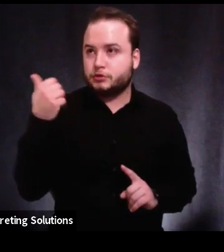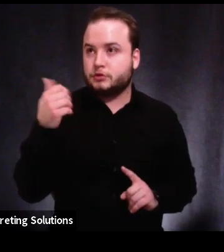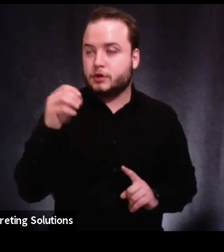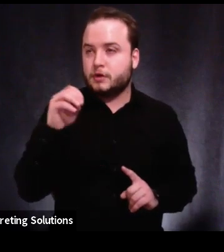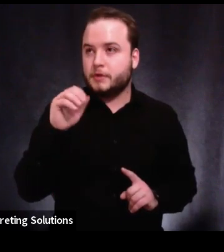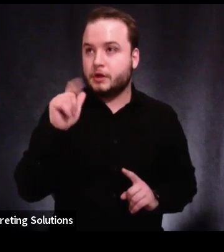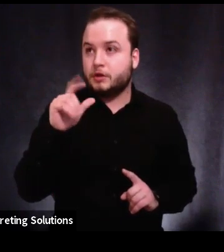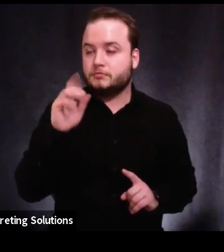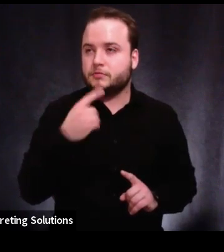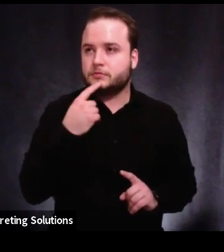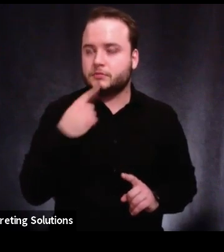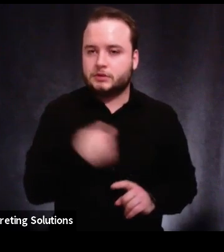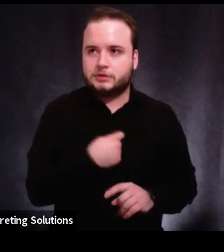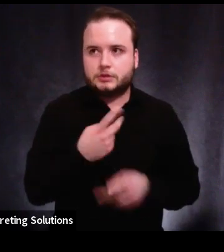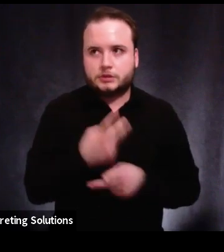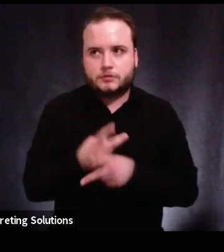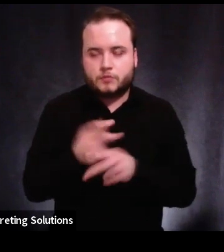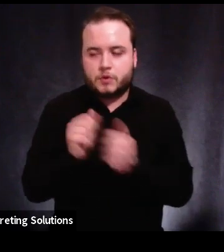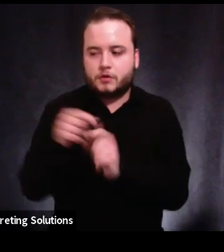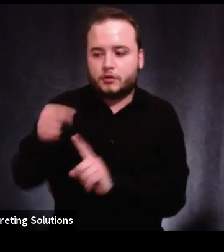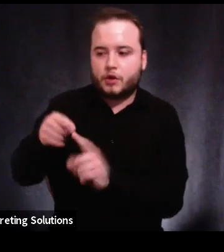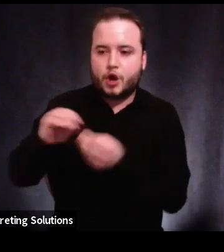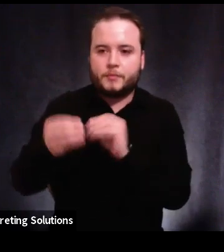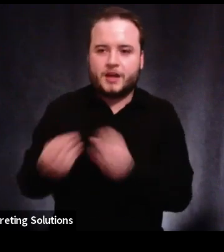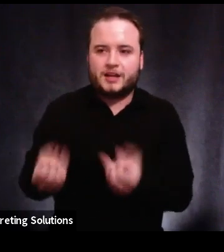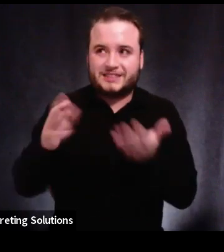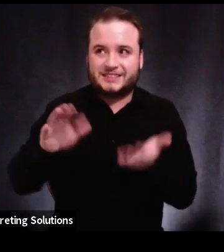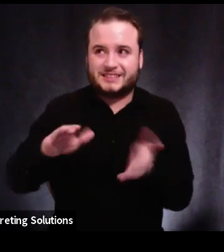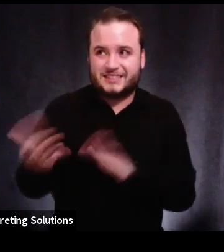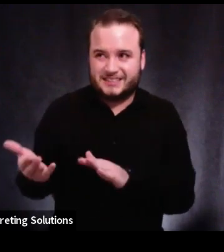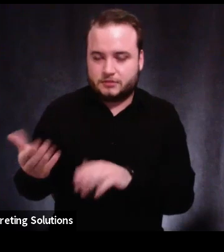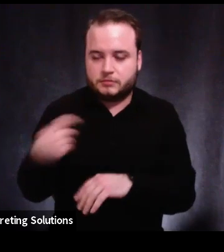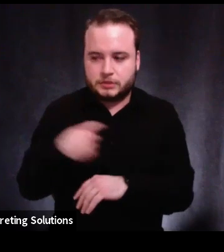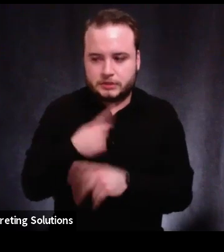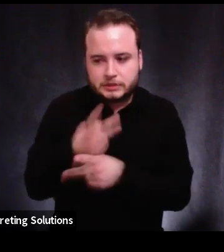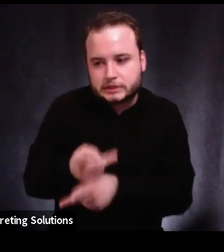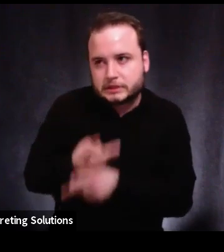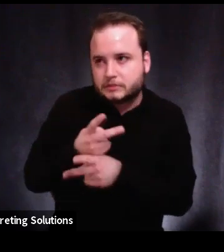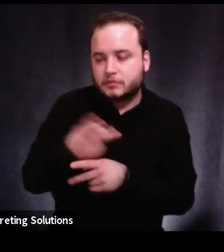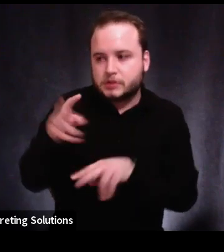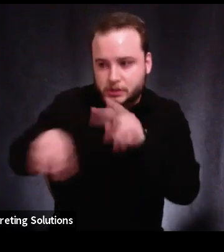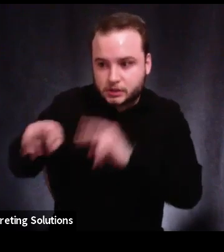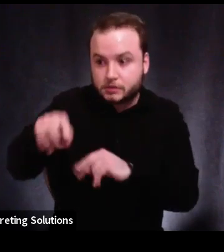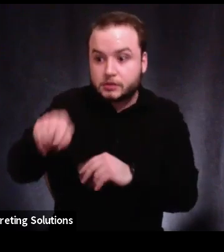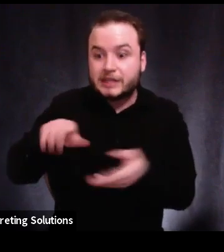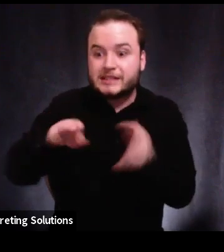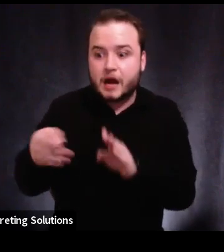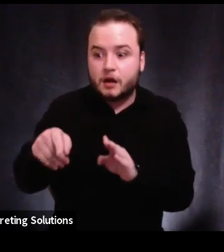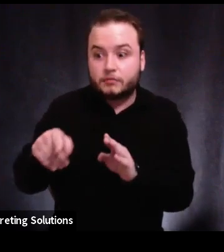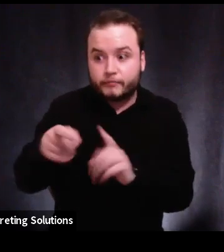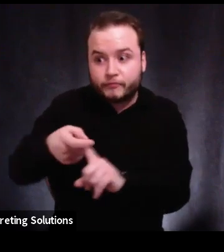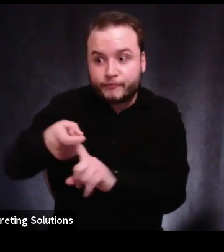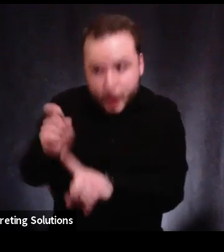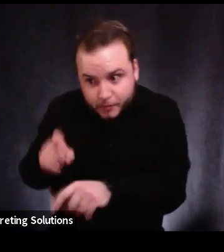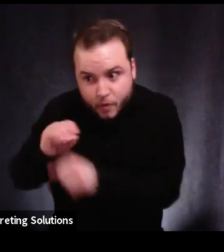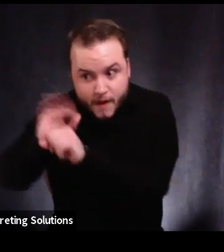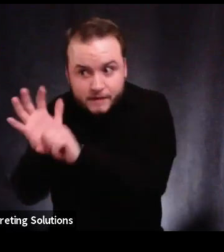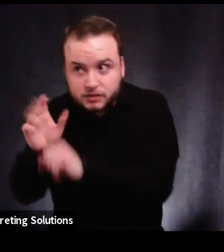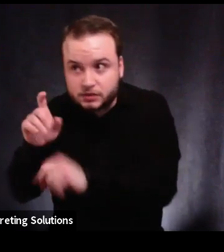assess whether they were COVID-related deaths. So I think looking at a death certificate data is sort of